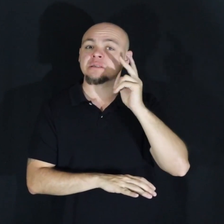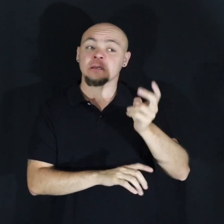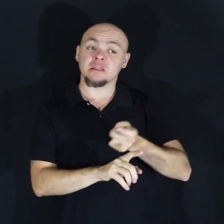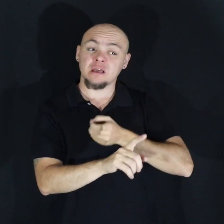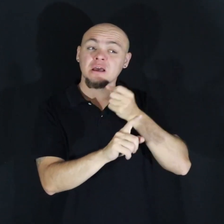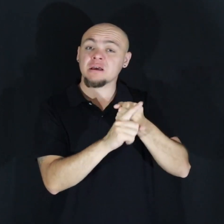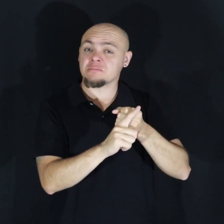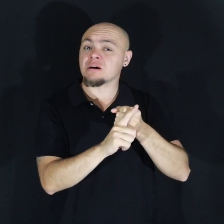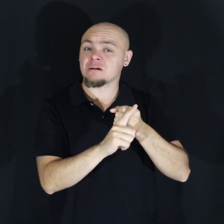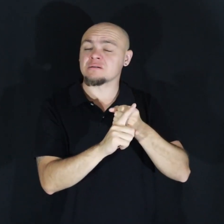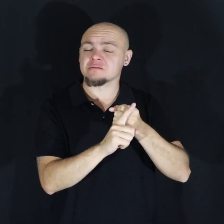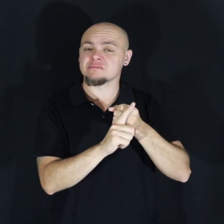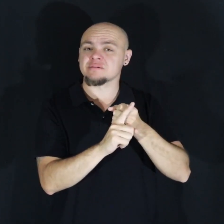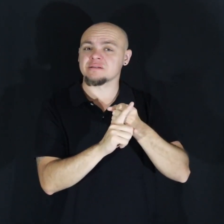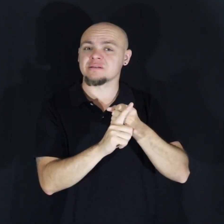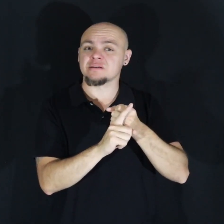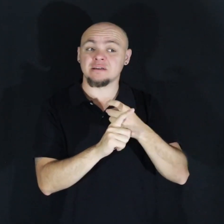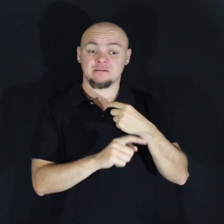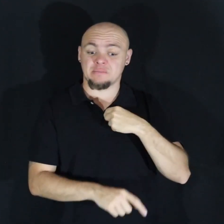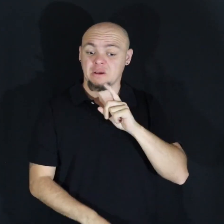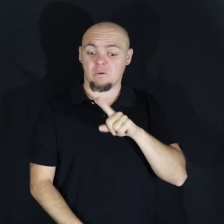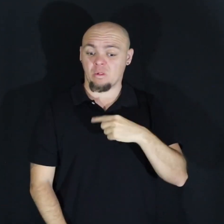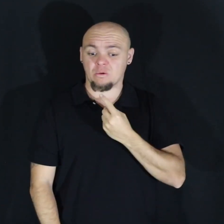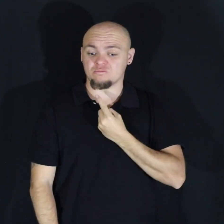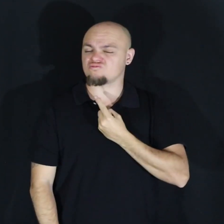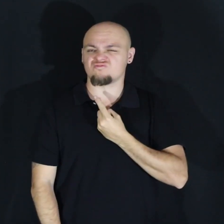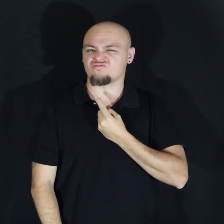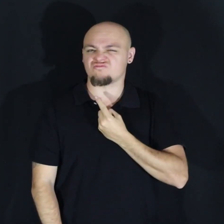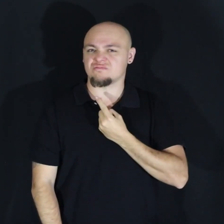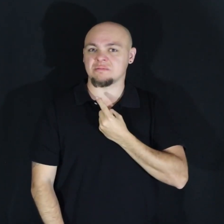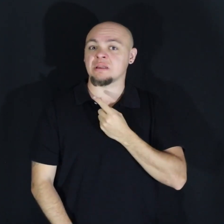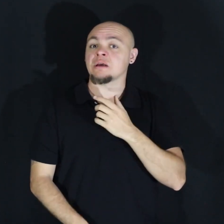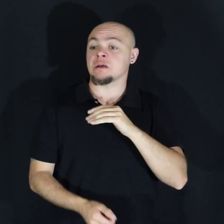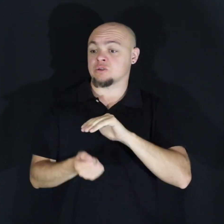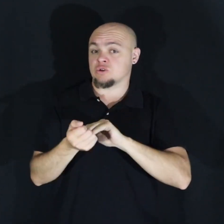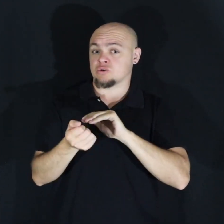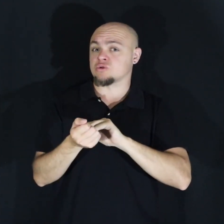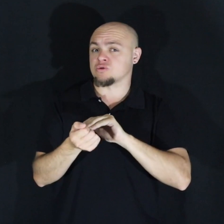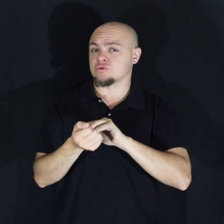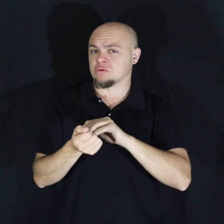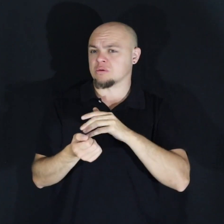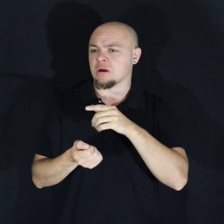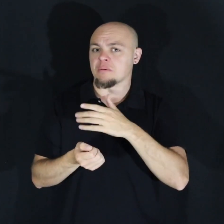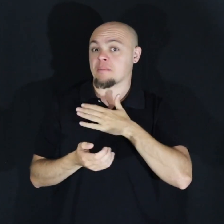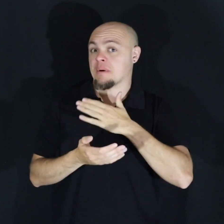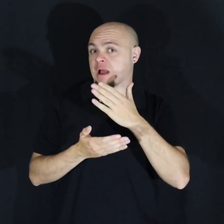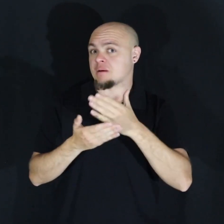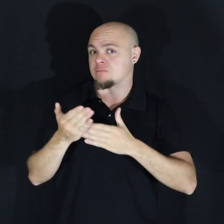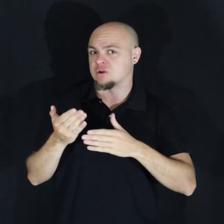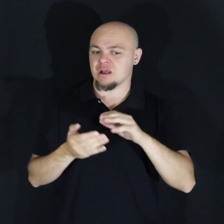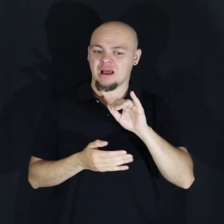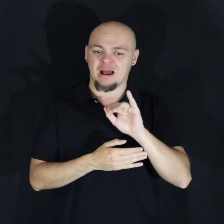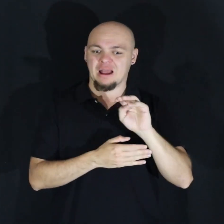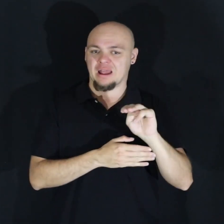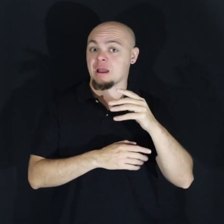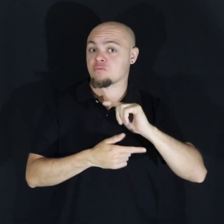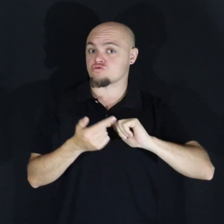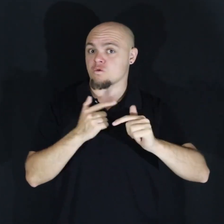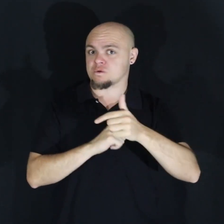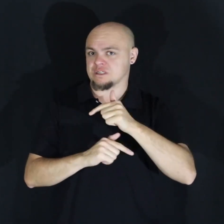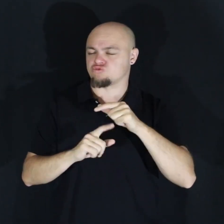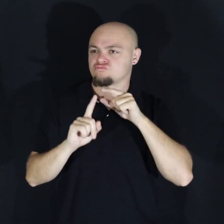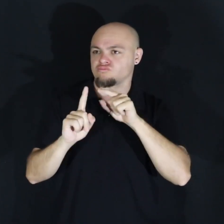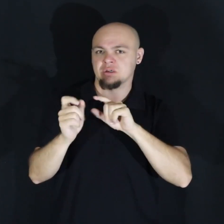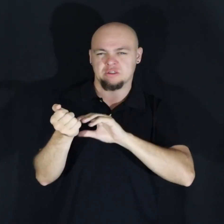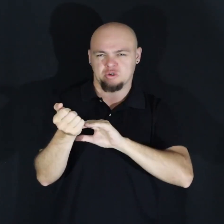it had. And it isn't just me. I was with a wonderful physician during part of my current IM rotation, who in